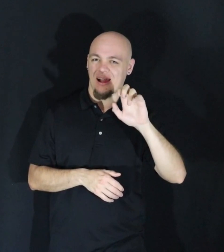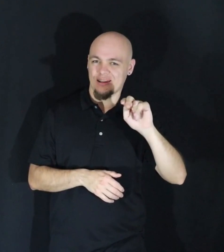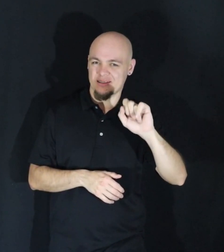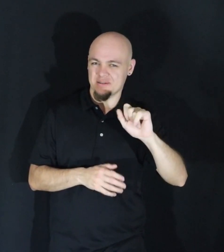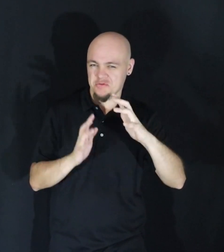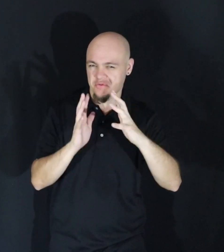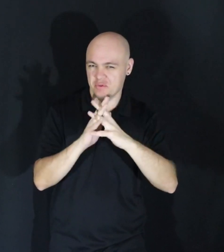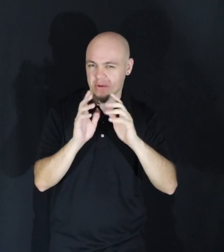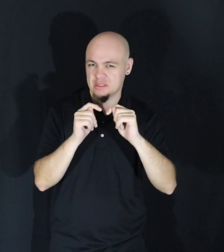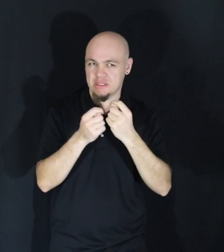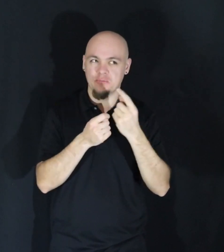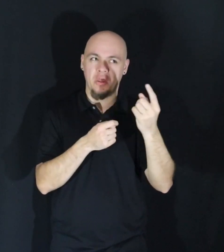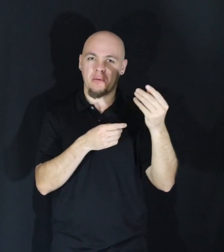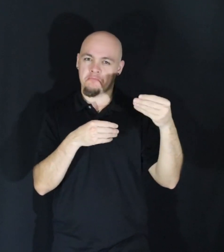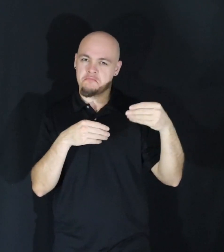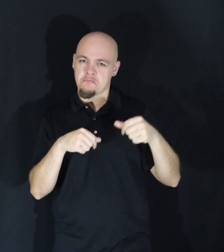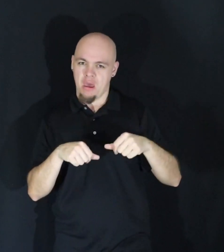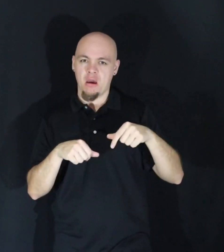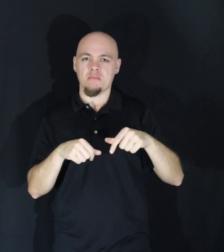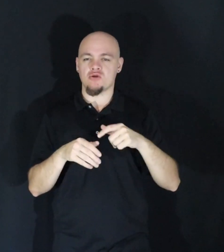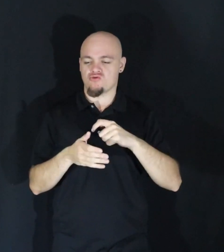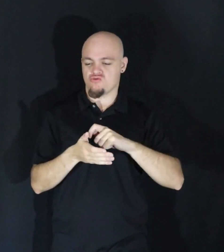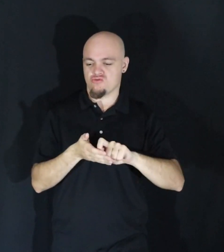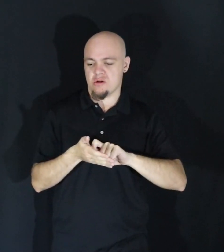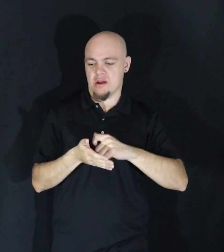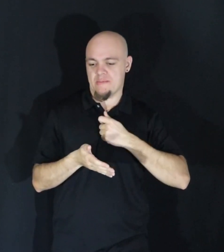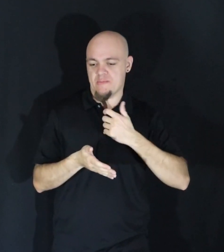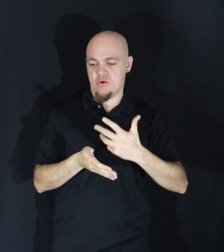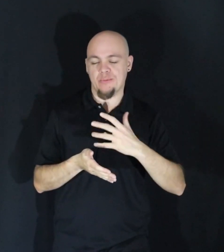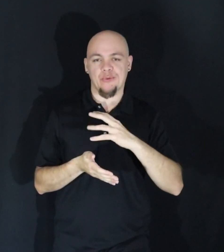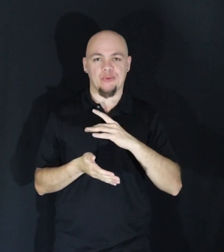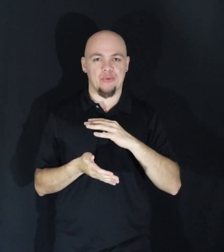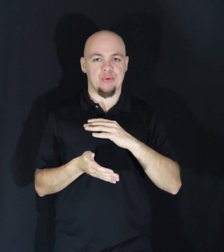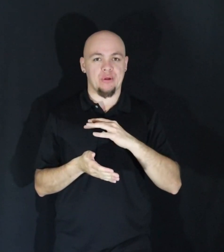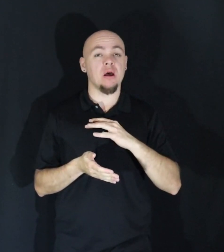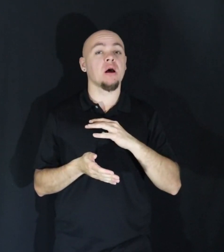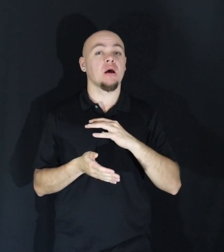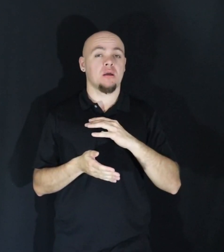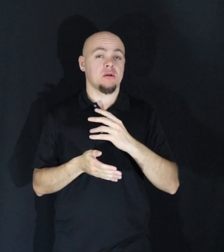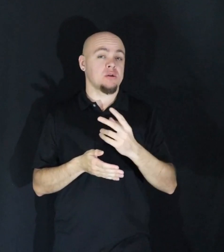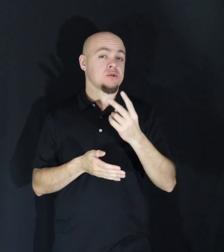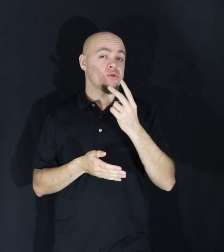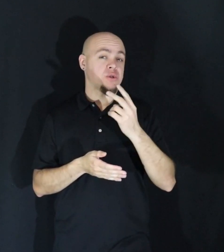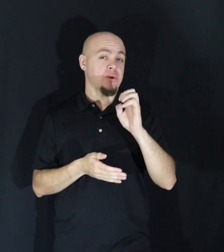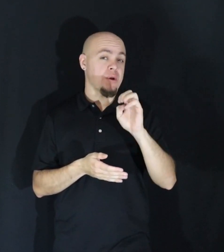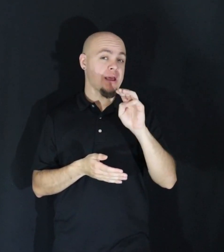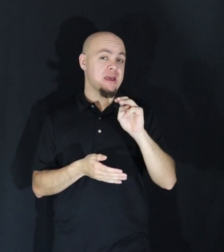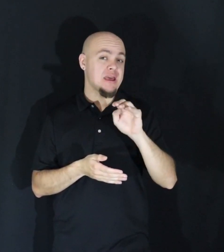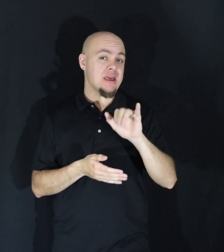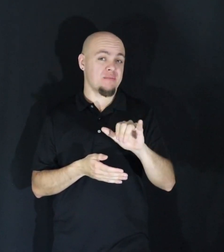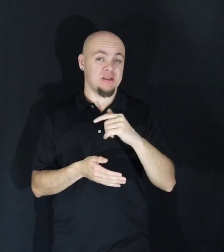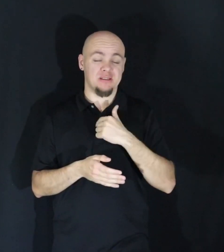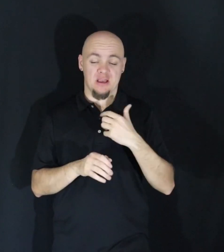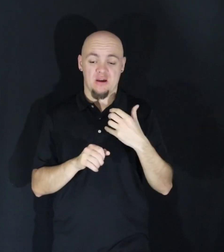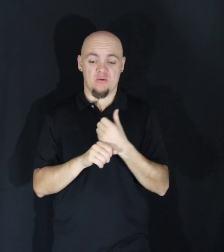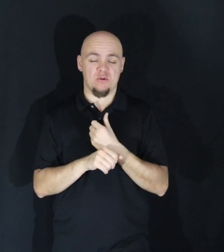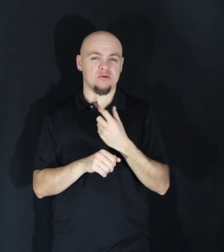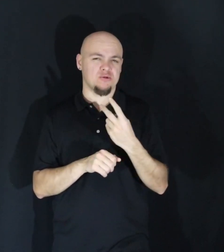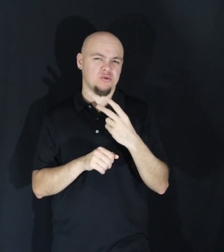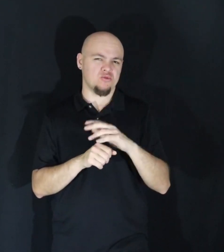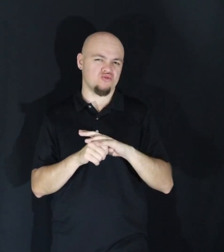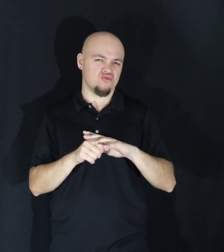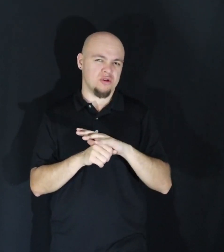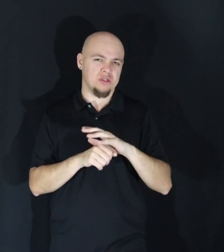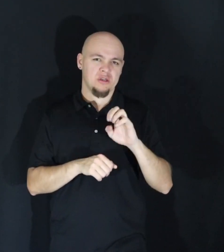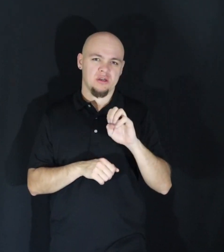Lions, right? And actually, because it's really cool, I actually won 2 Emmys for this poem I'm about to share right now, 2 regional Emmys. I'm happy